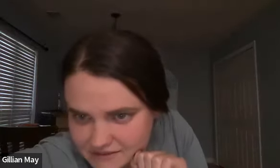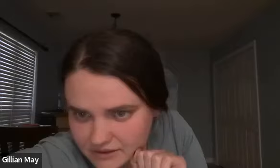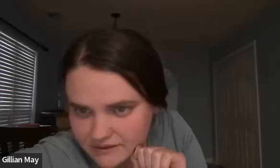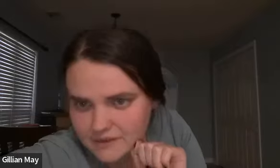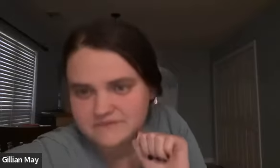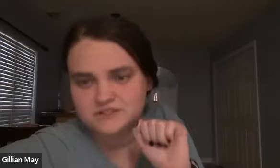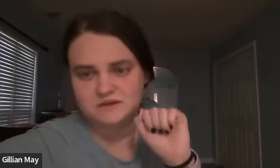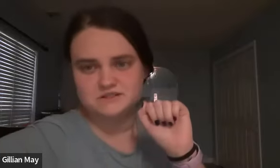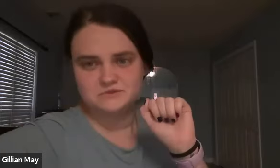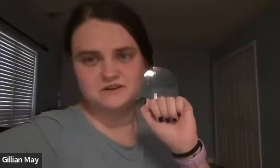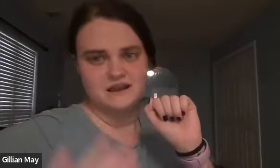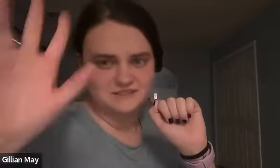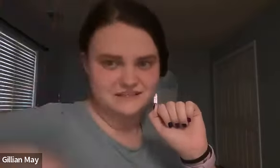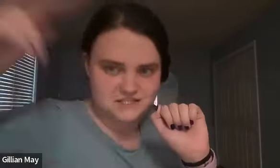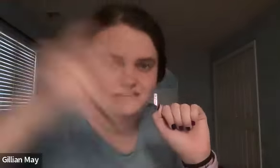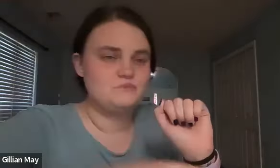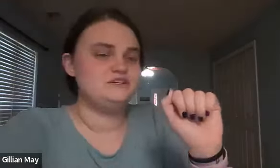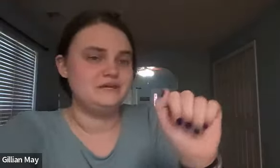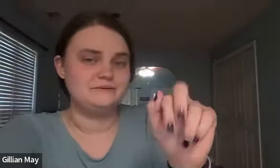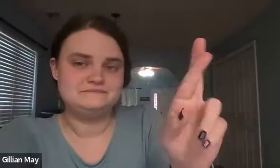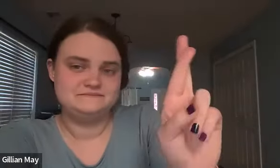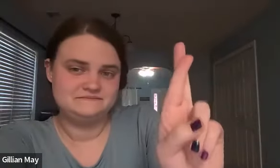All right, I'm gonna finger spell it once more. Sorry, I was catching everyone doing it.